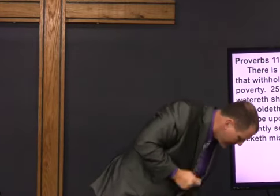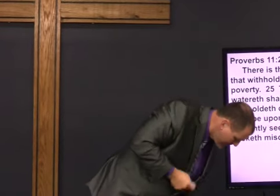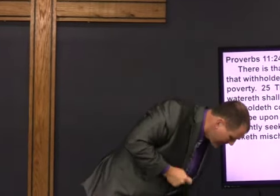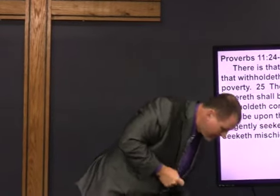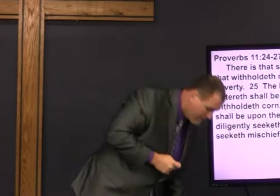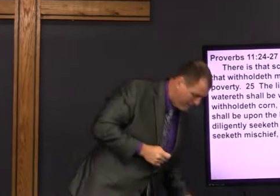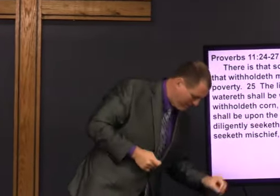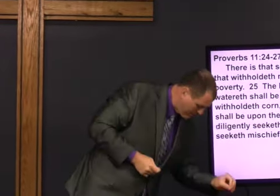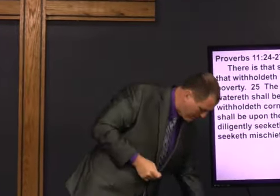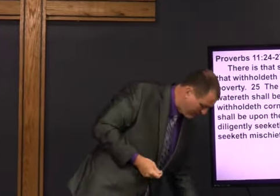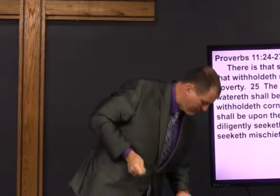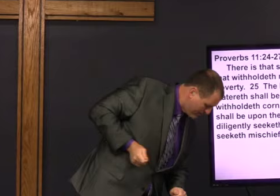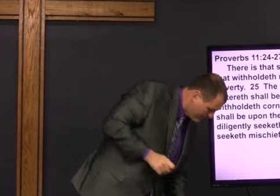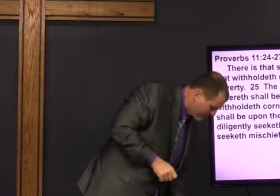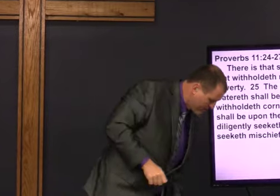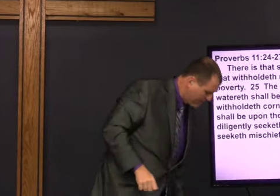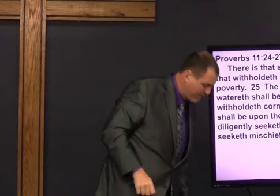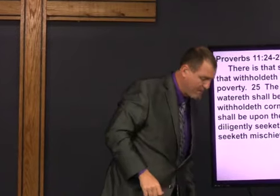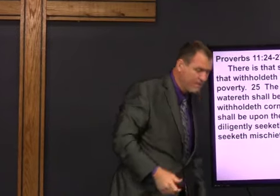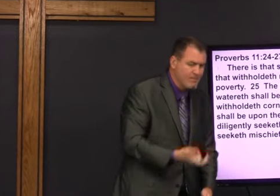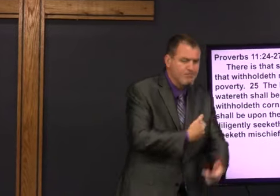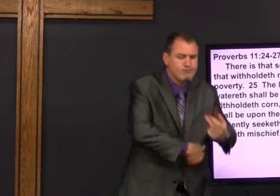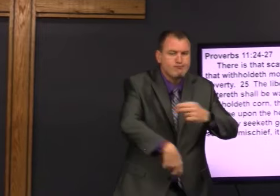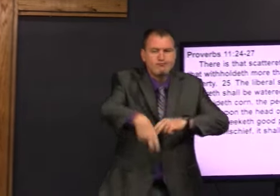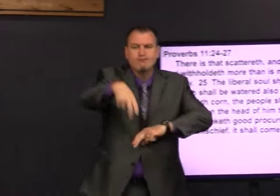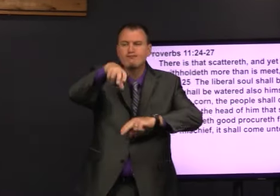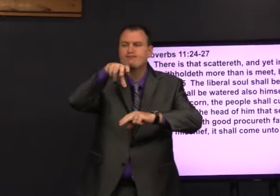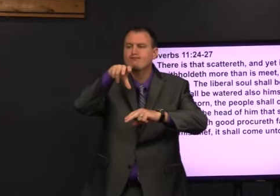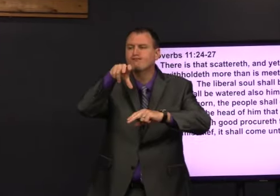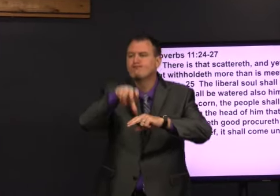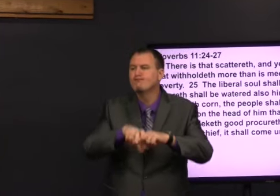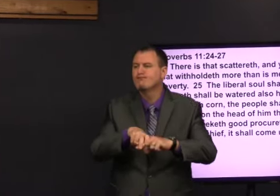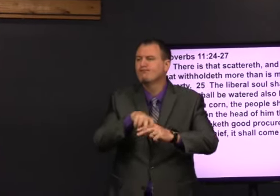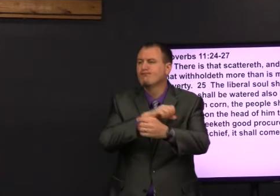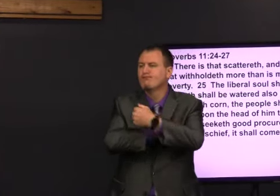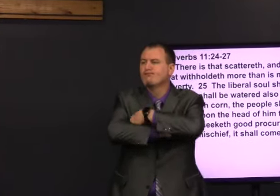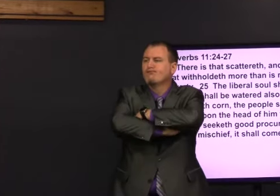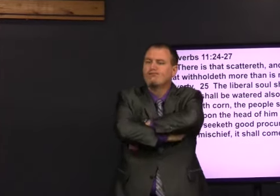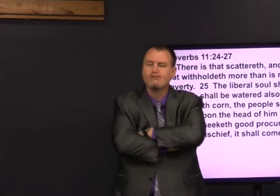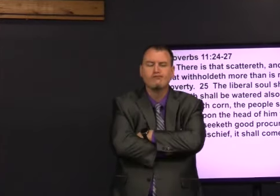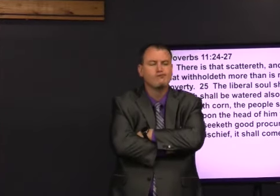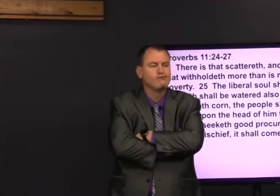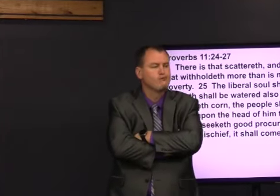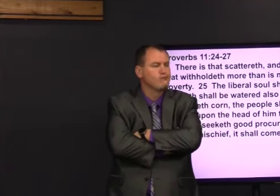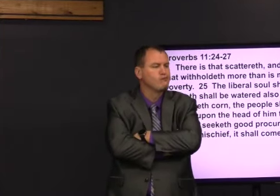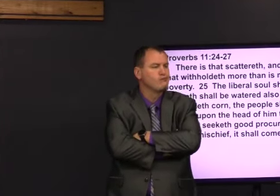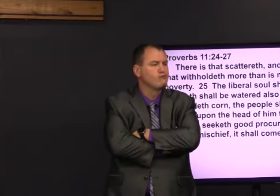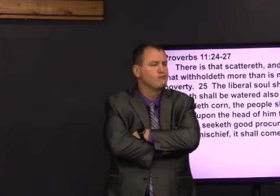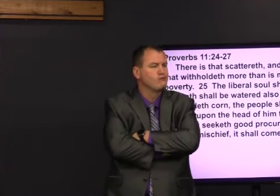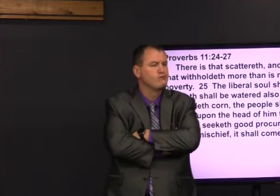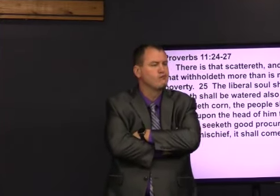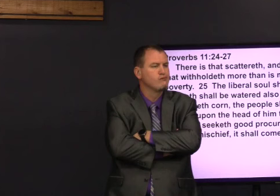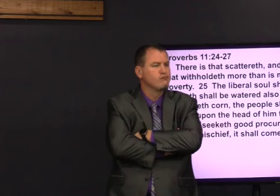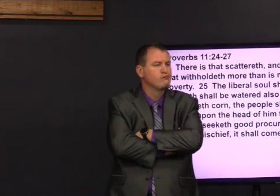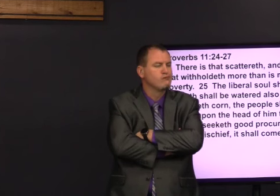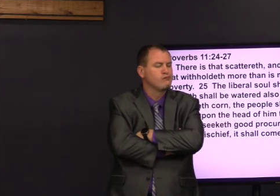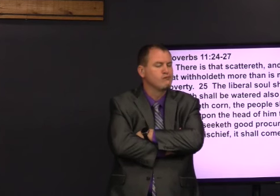them and gained even more money. The one who had 1 talent and buried his